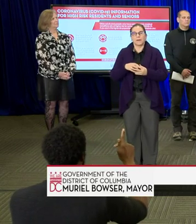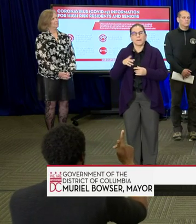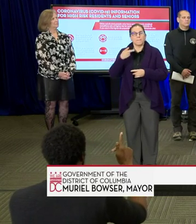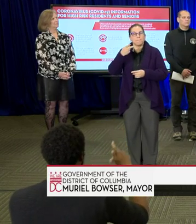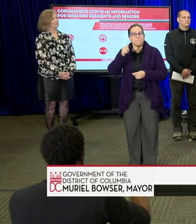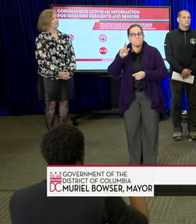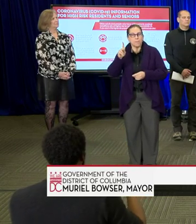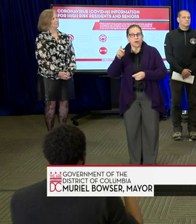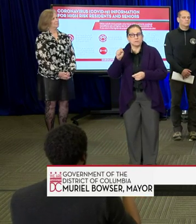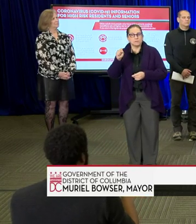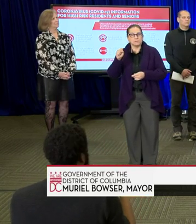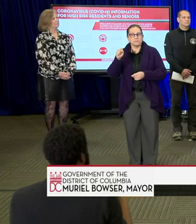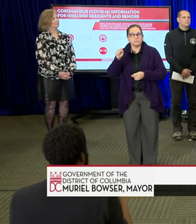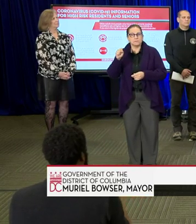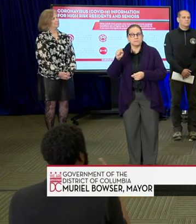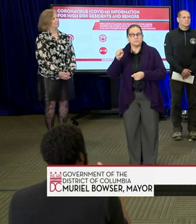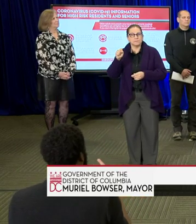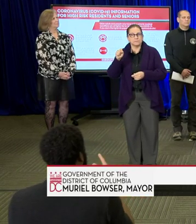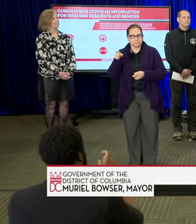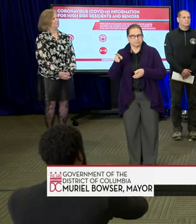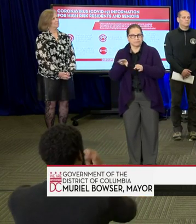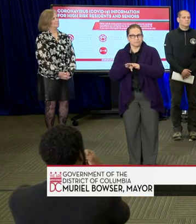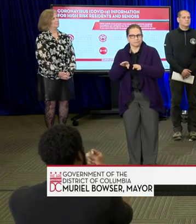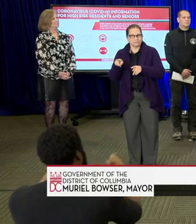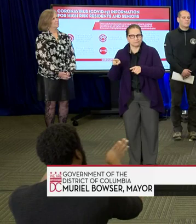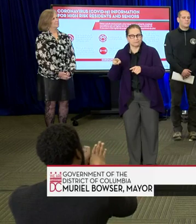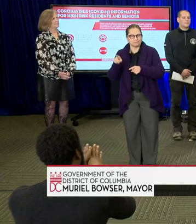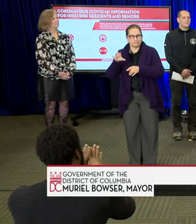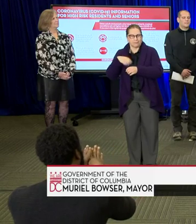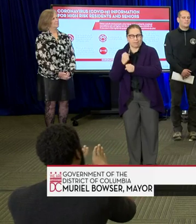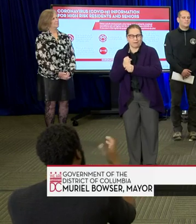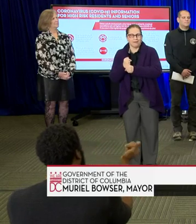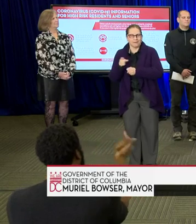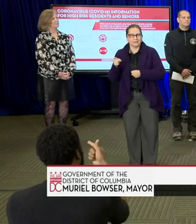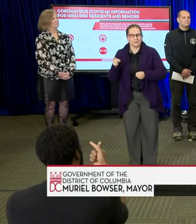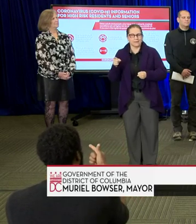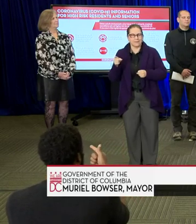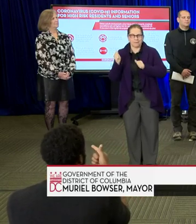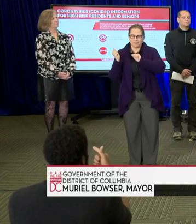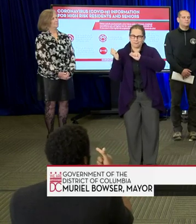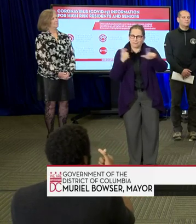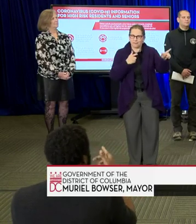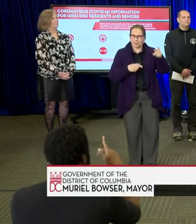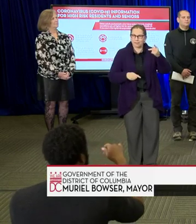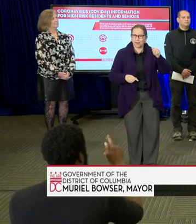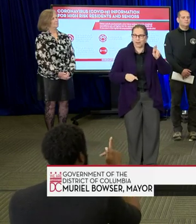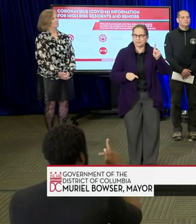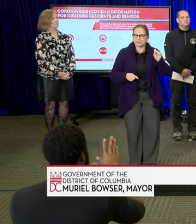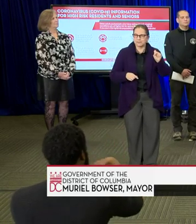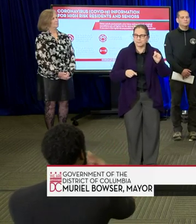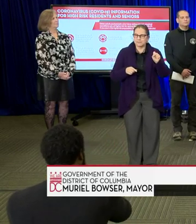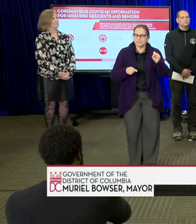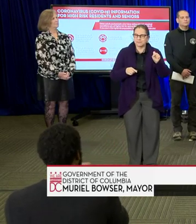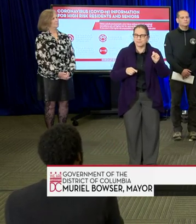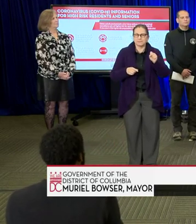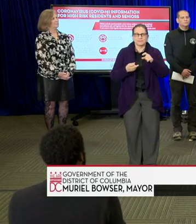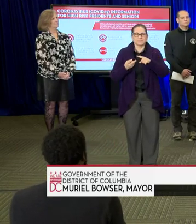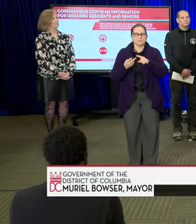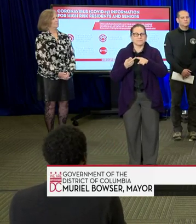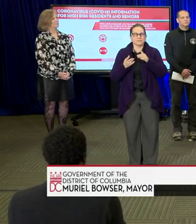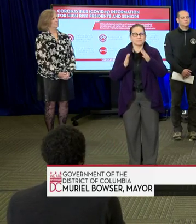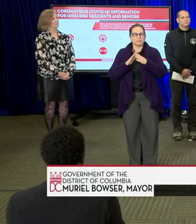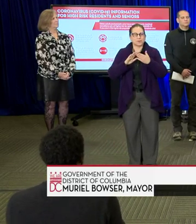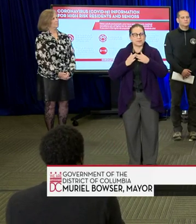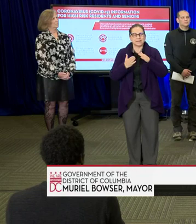Friday, we have locked and closed all of the parks and recreation facilities that have locks,